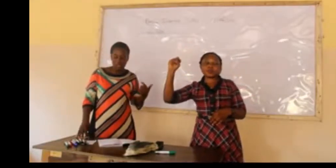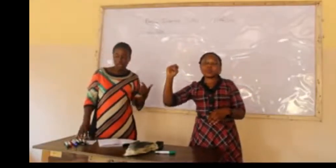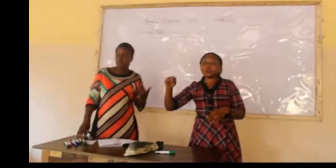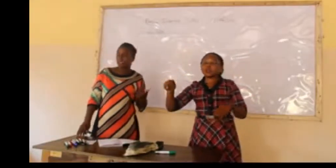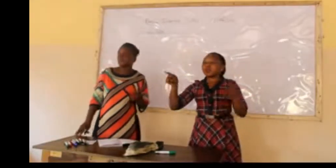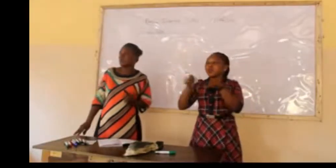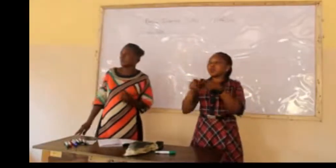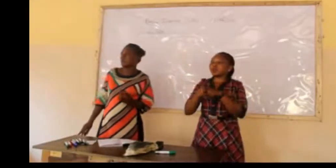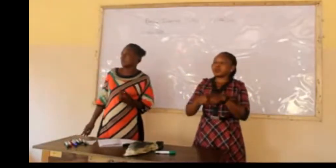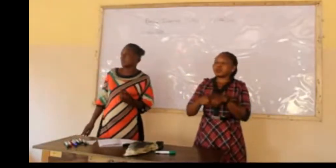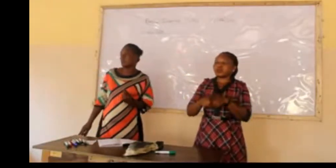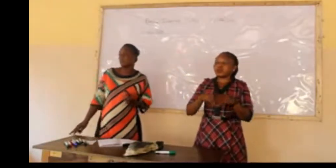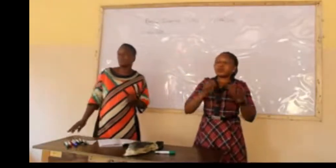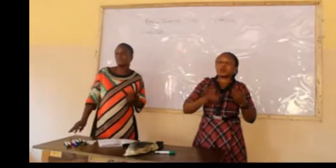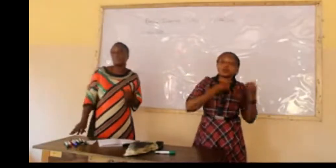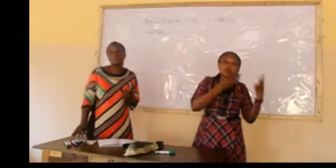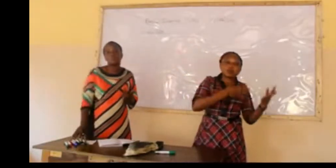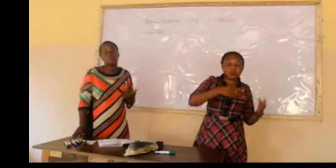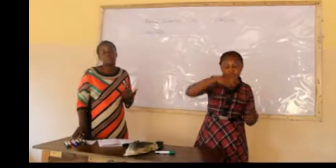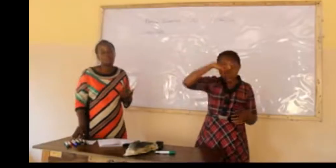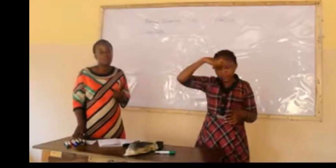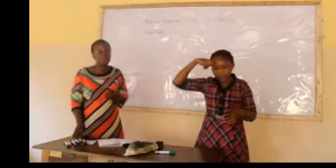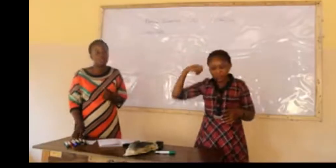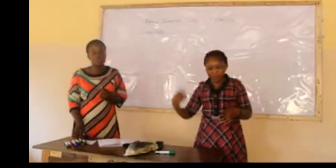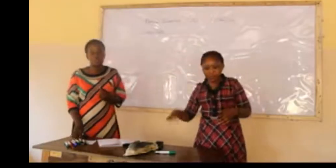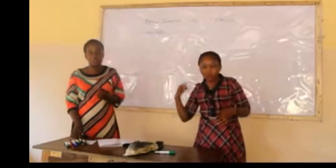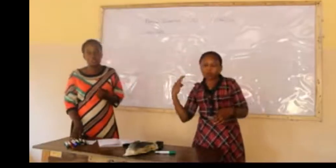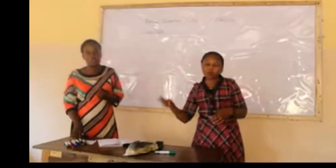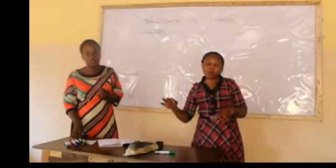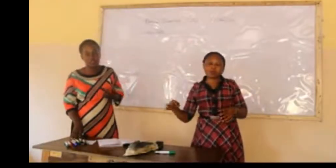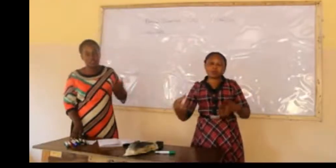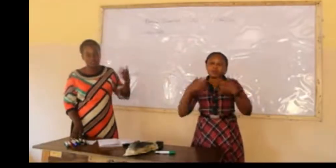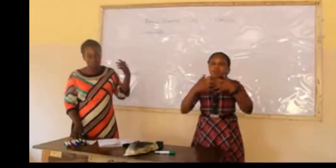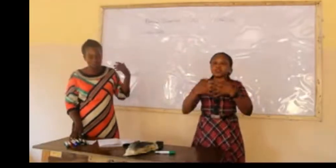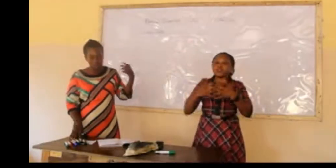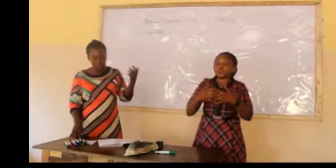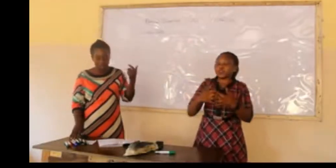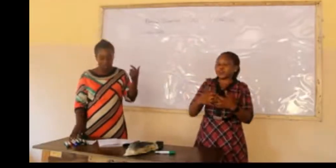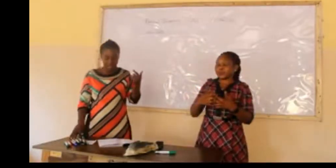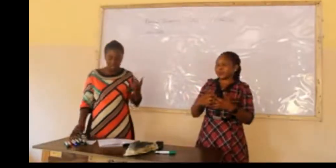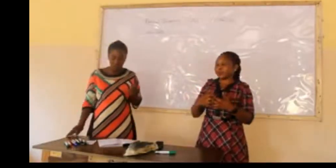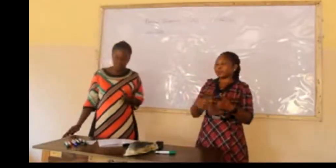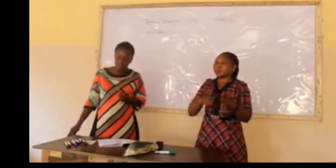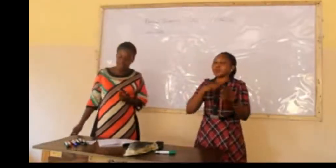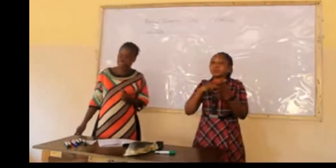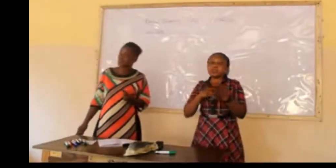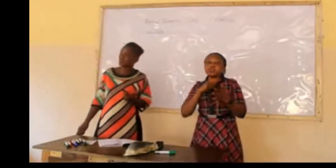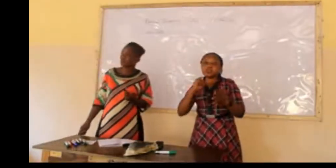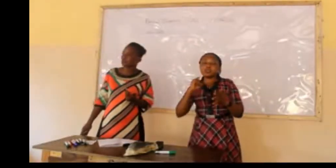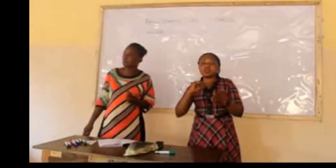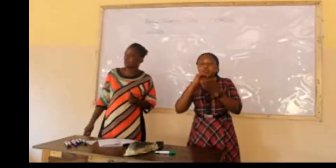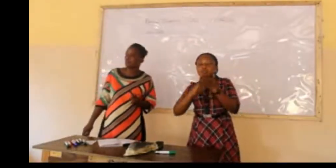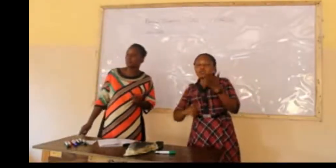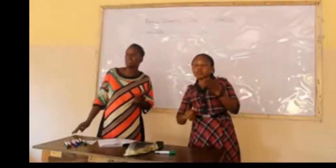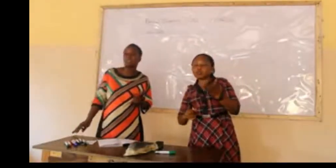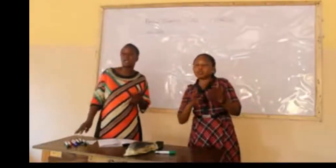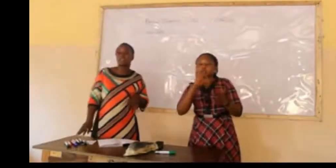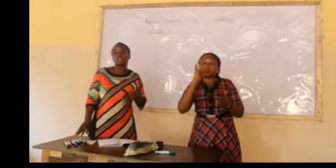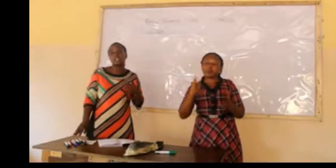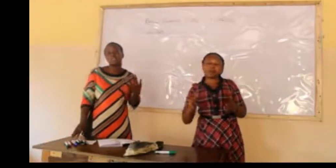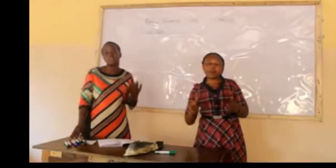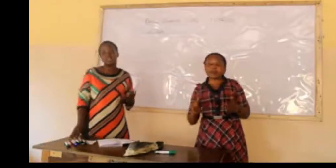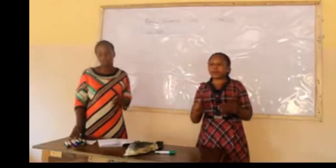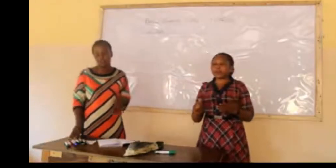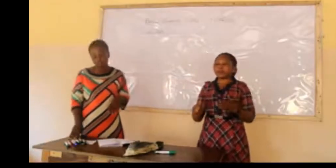Then we talk about three ways or three methods of reducing friction. Friction is reduced, one, by lubrication, using of